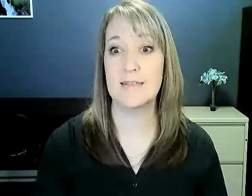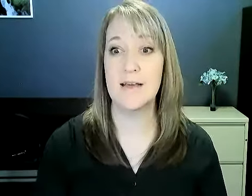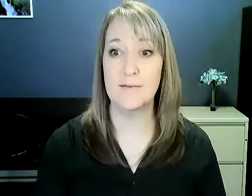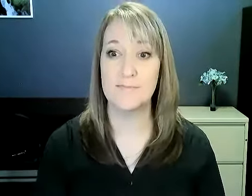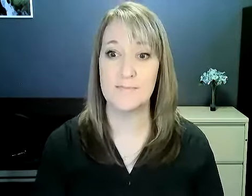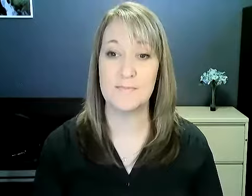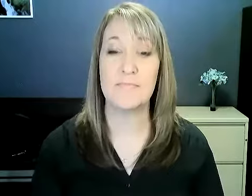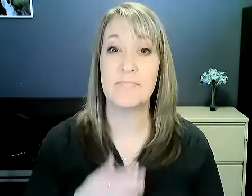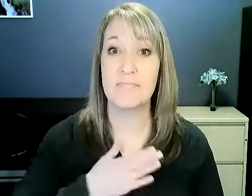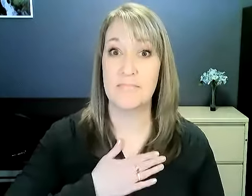ASL.